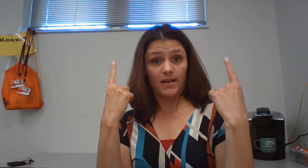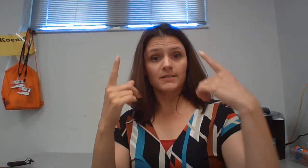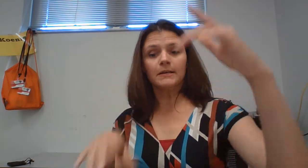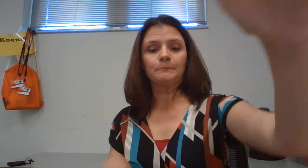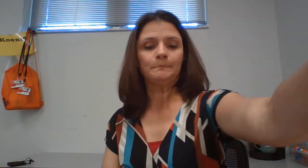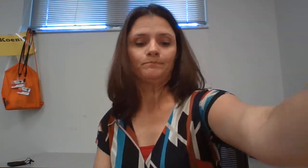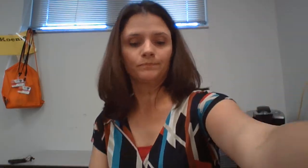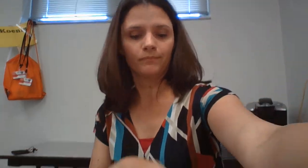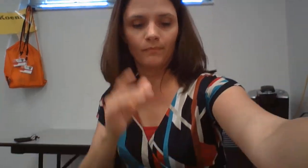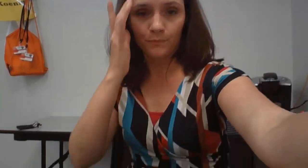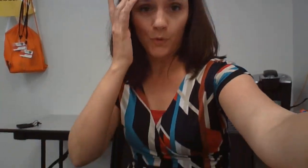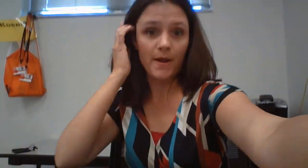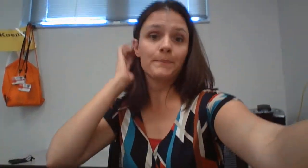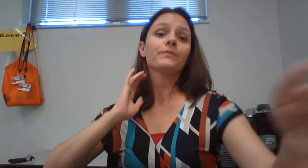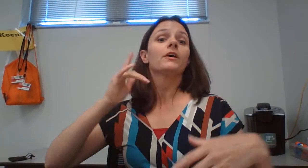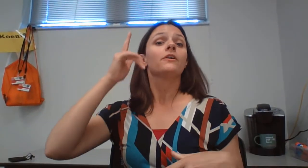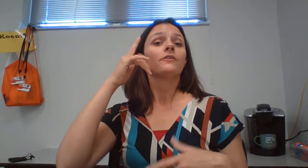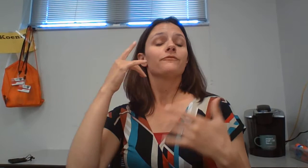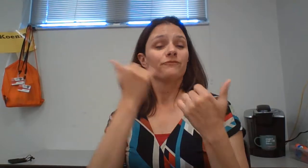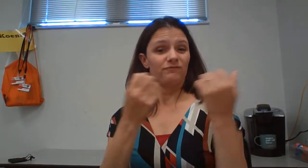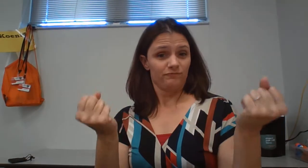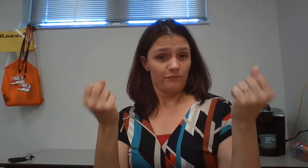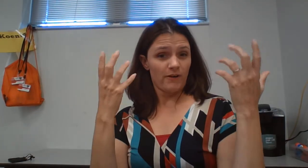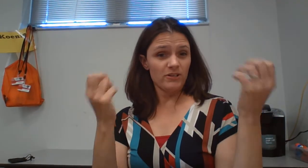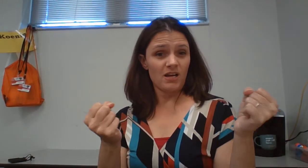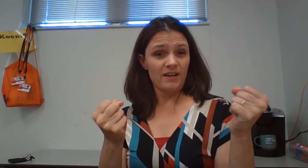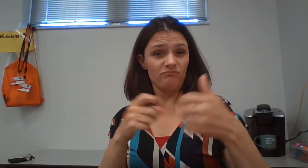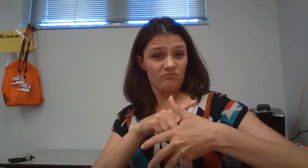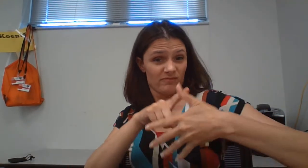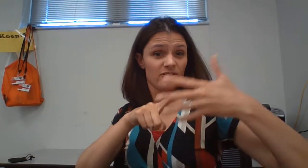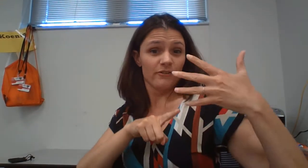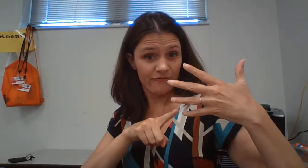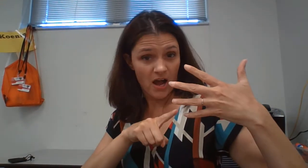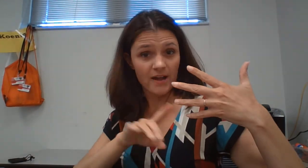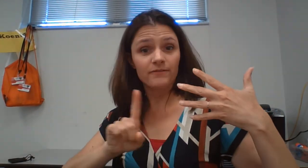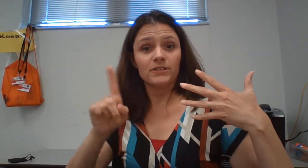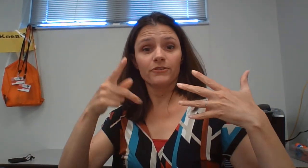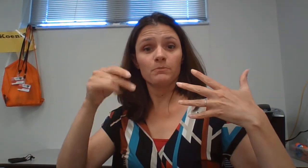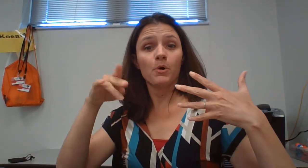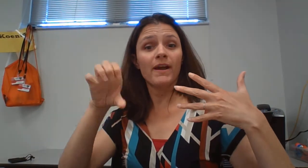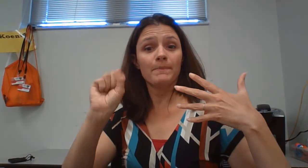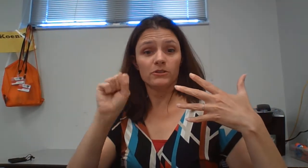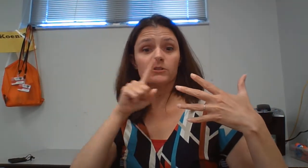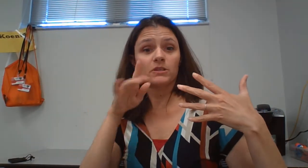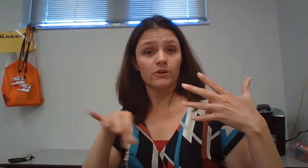understanding. Okay. For every sign, there are 5 different parameters that are